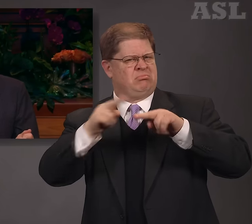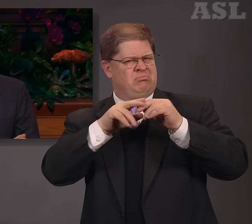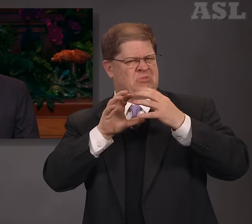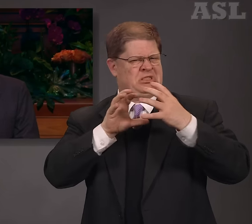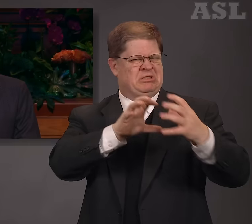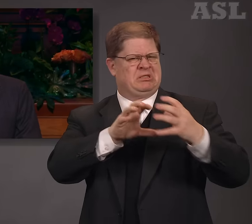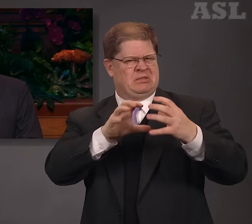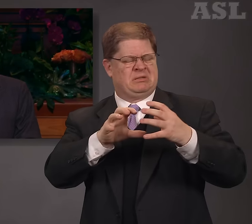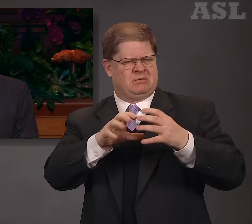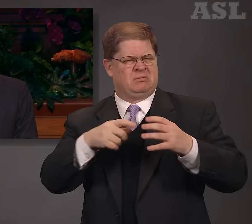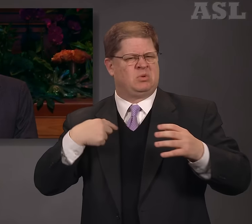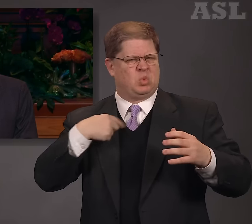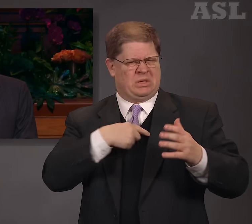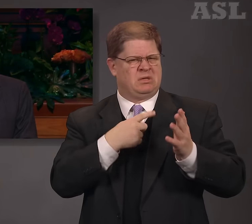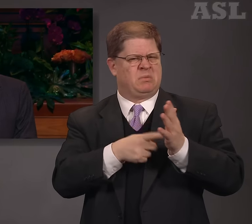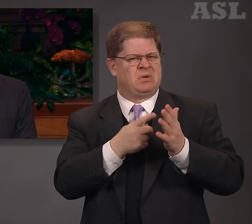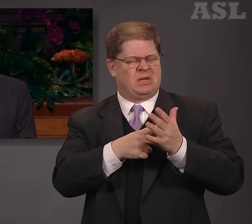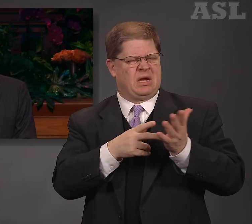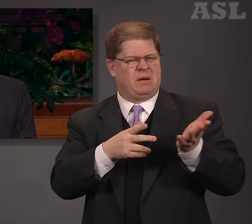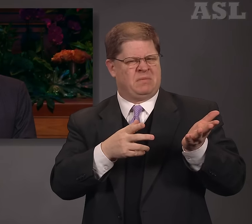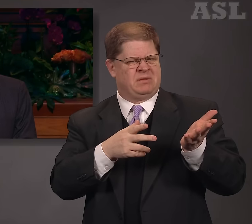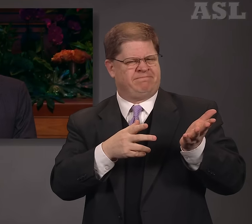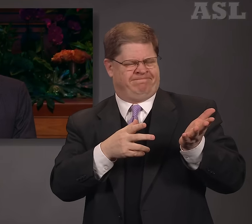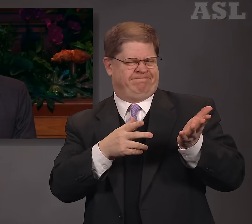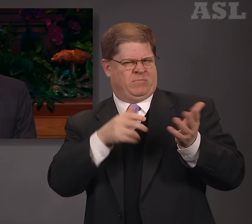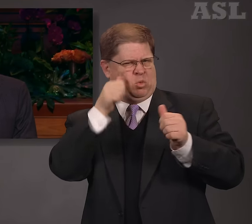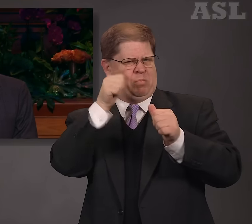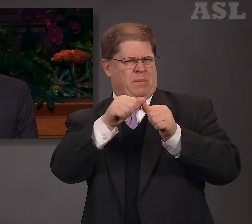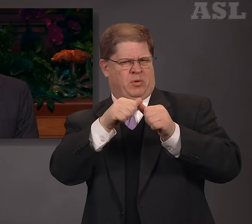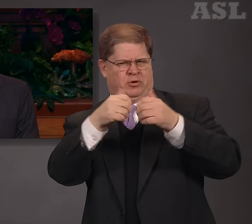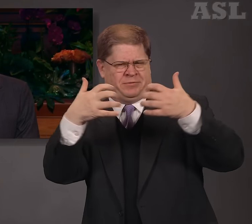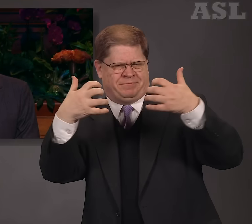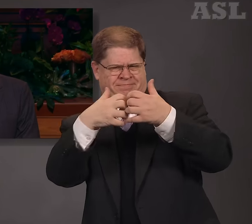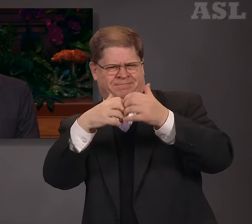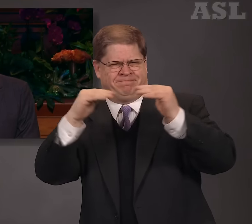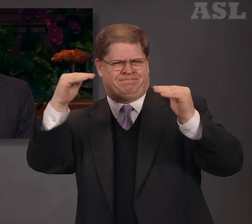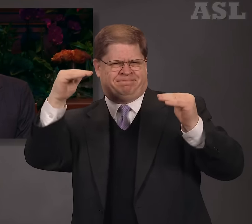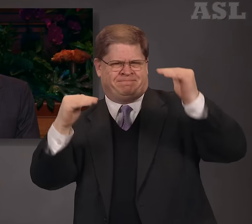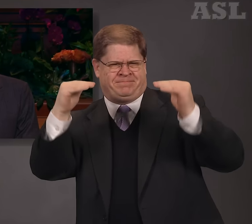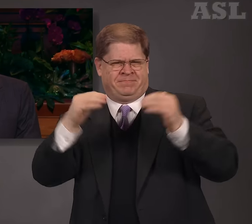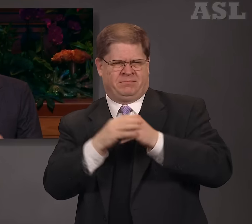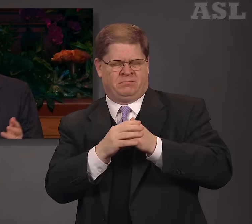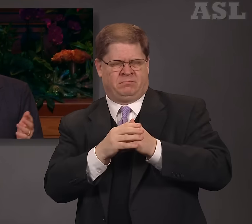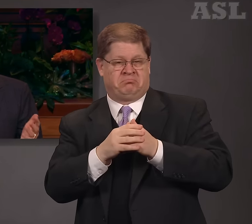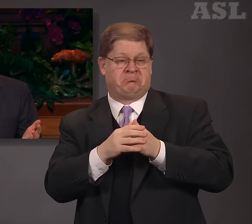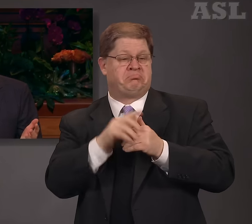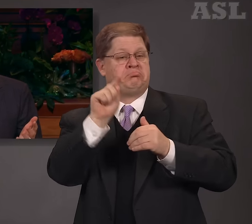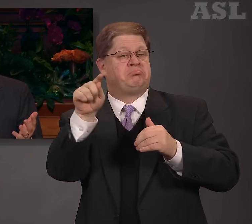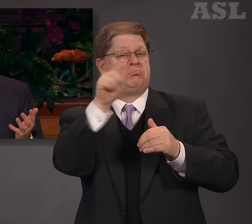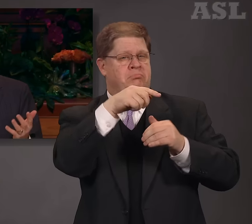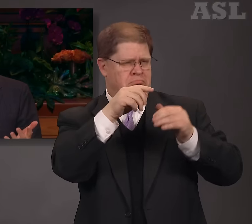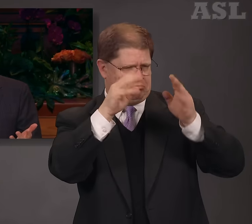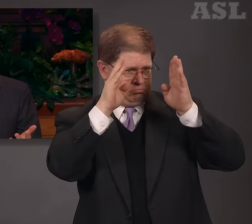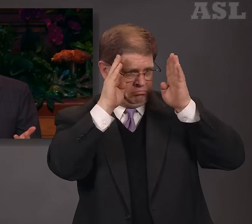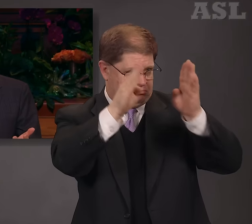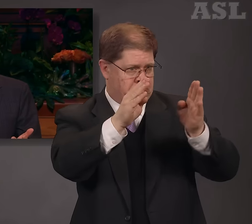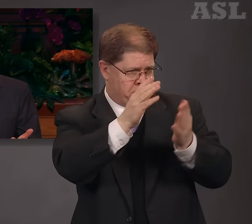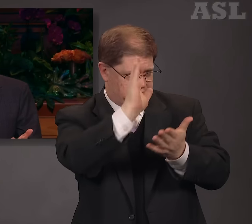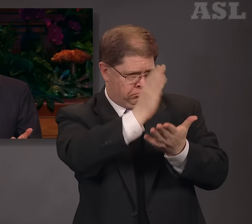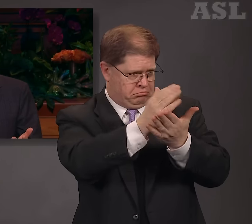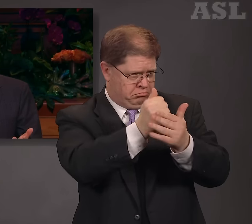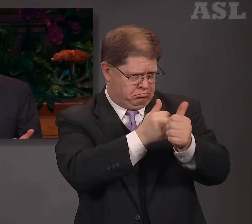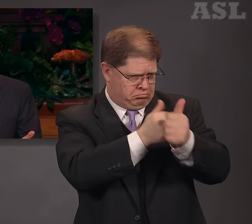suggests, however, that we at times fail to see or remember this. Some are so focused on keeping the